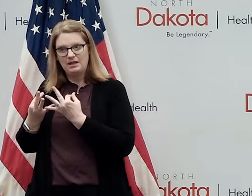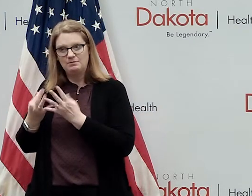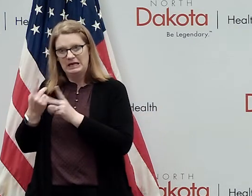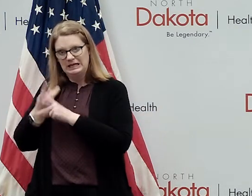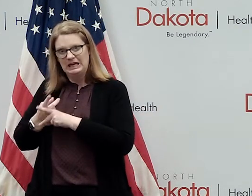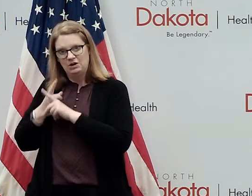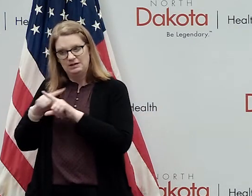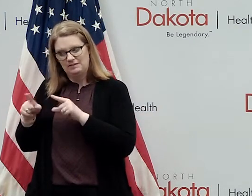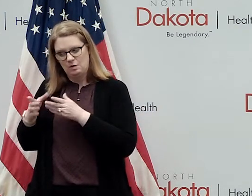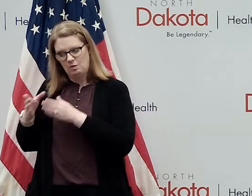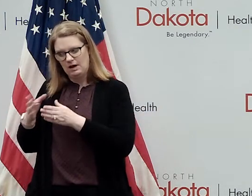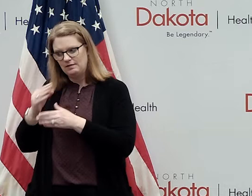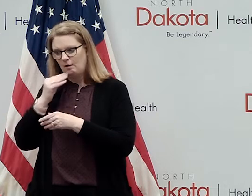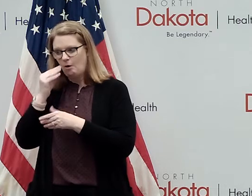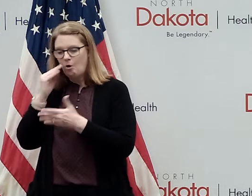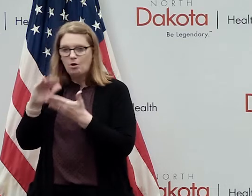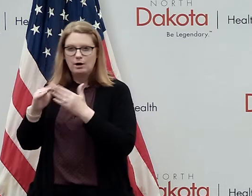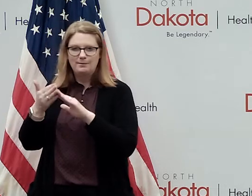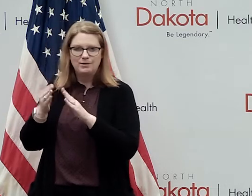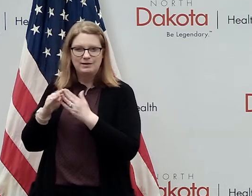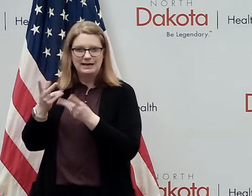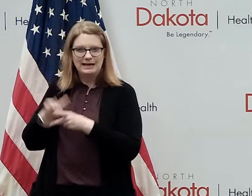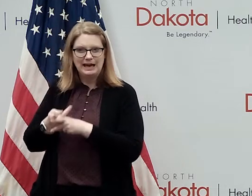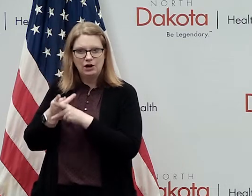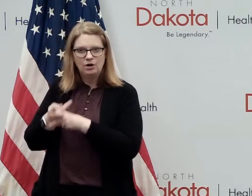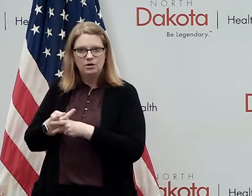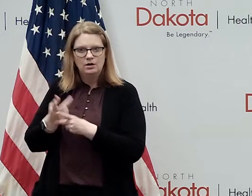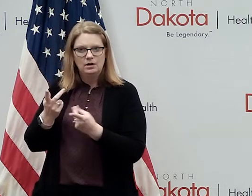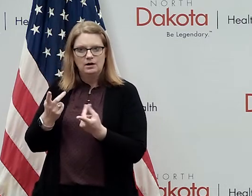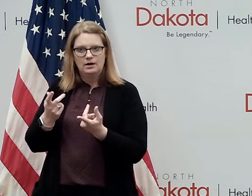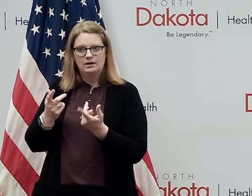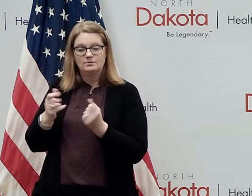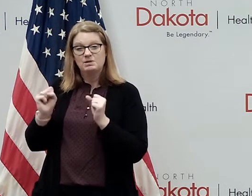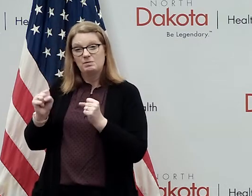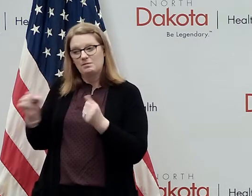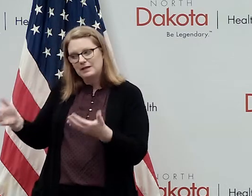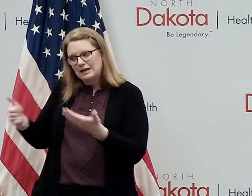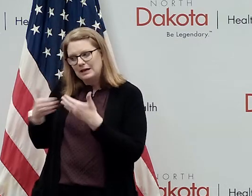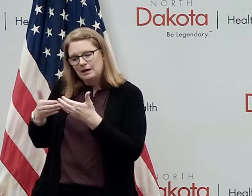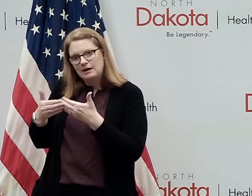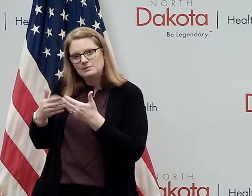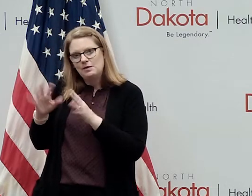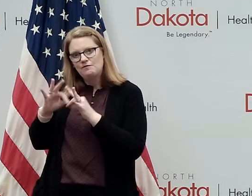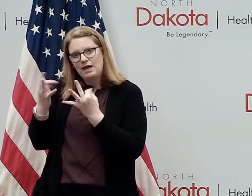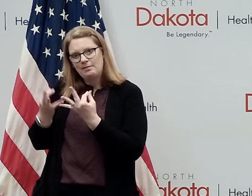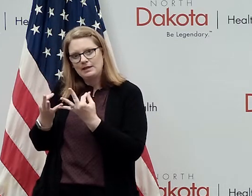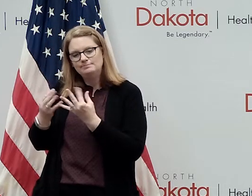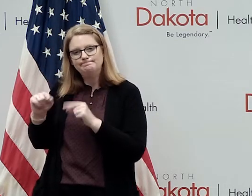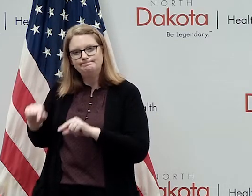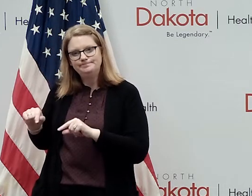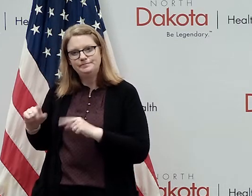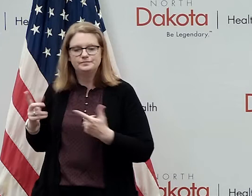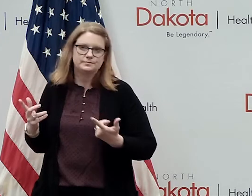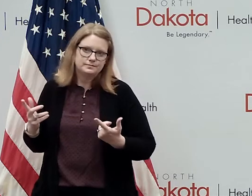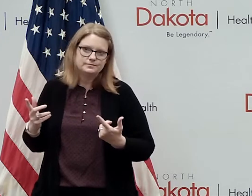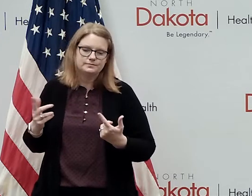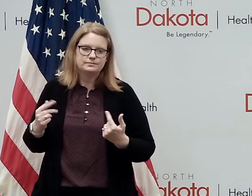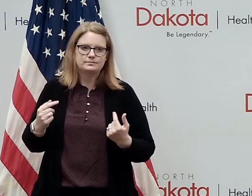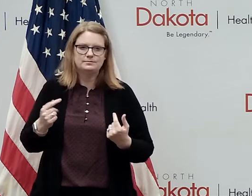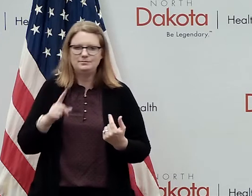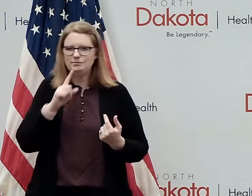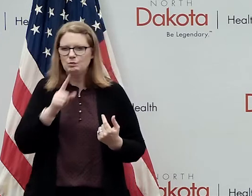care a different way through home or community-based care, and they've probably been getting some hugs from family members. And so again, we have to think